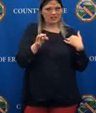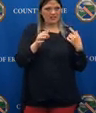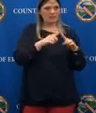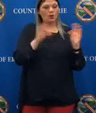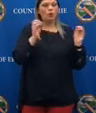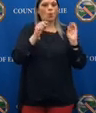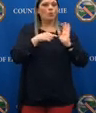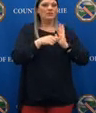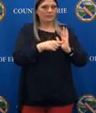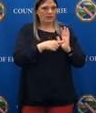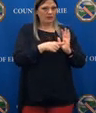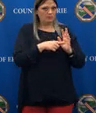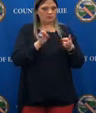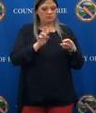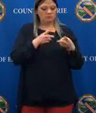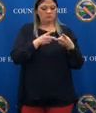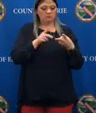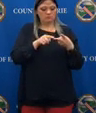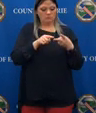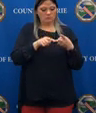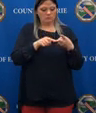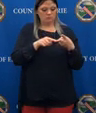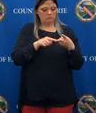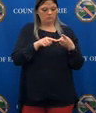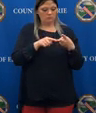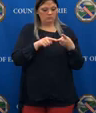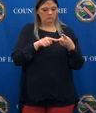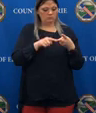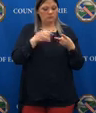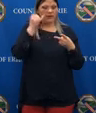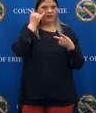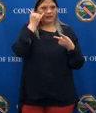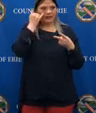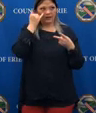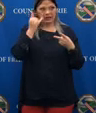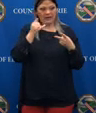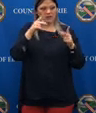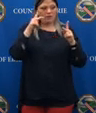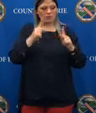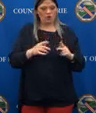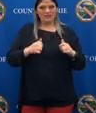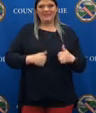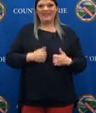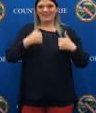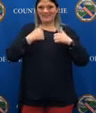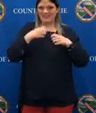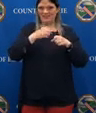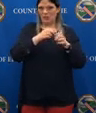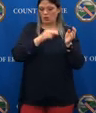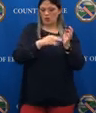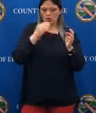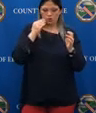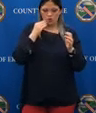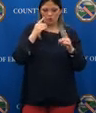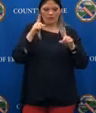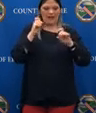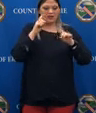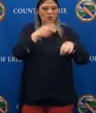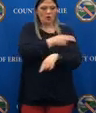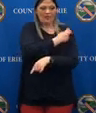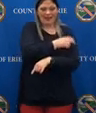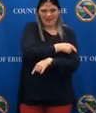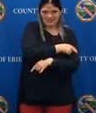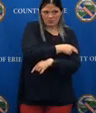have any symptoms, and the second is if a person who's residing in the nursing home has had to go to the hospital and